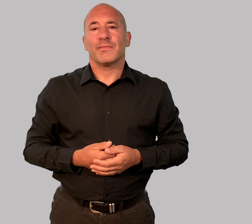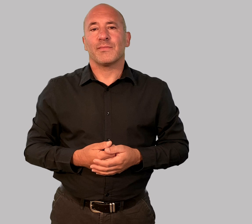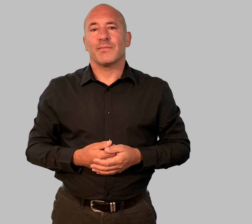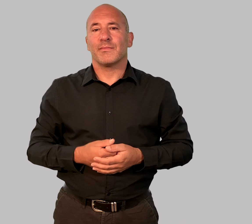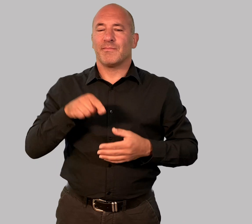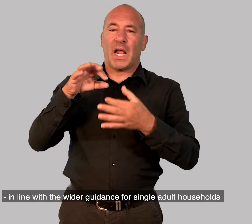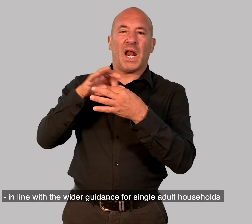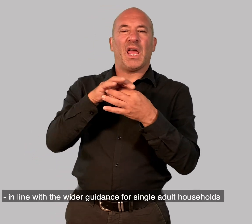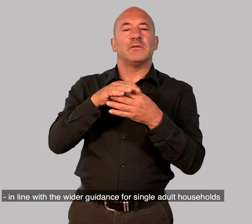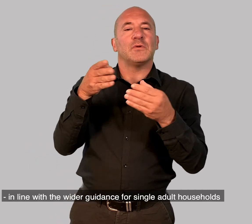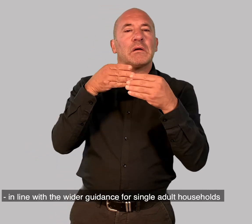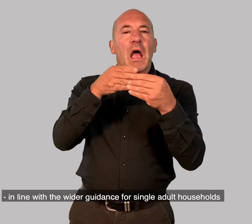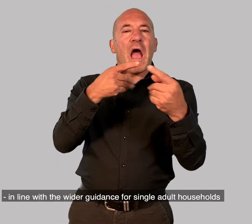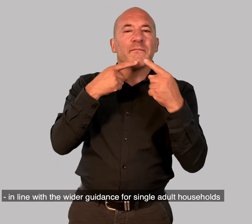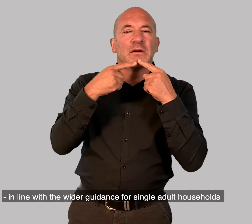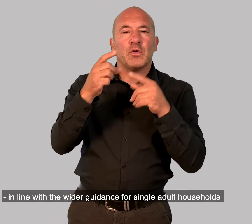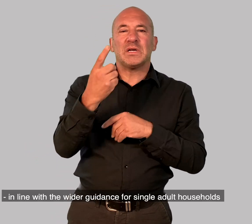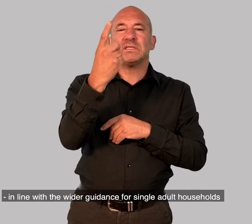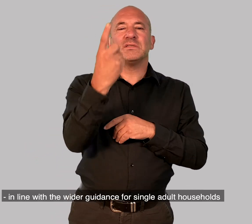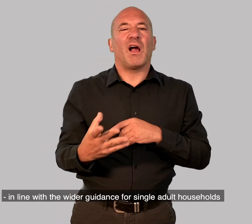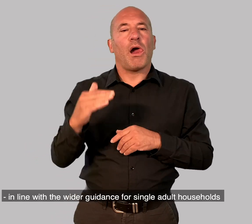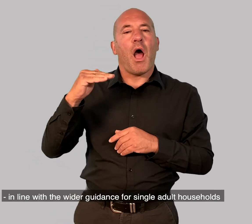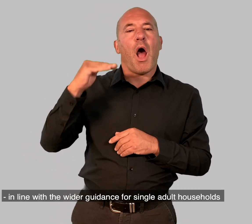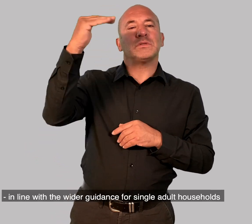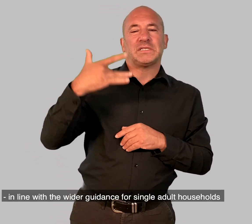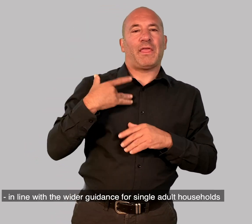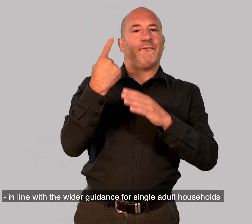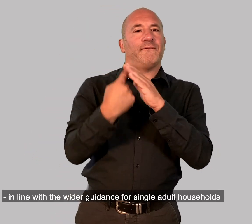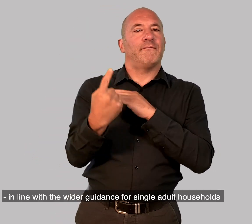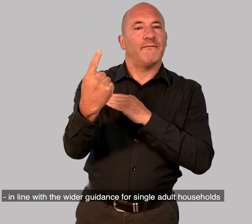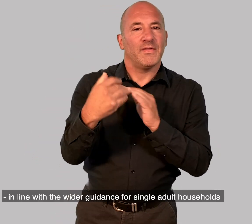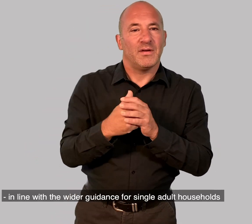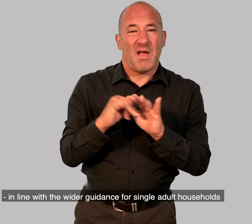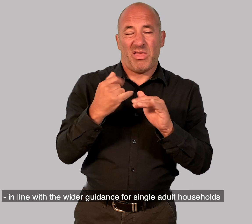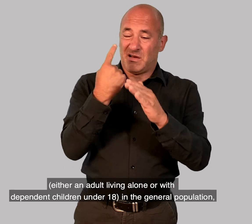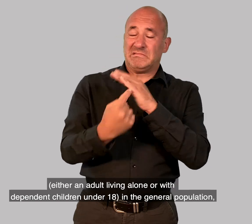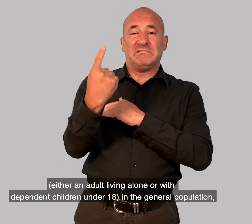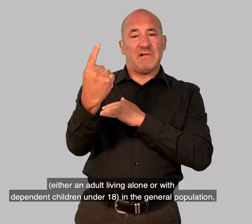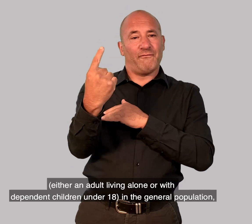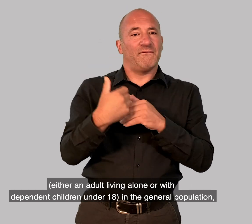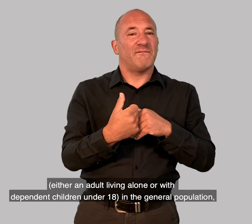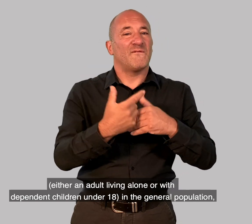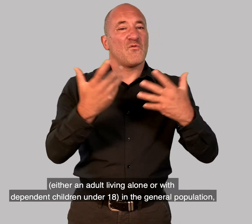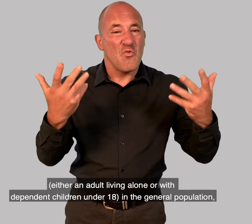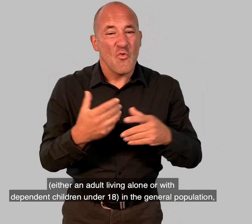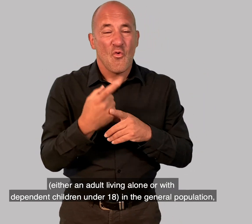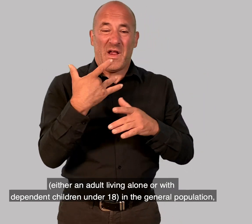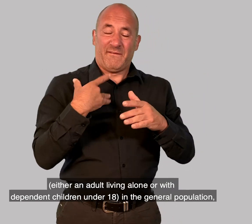In line with the wider guidance for single adult households, either an adult living alone or with